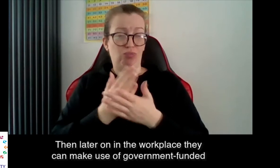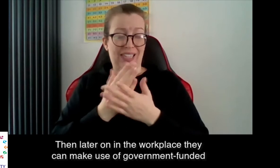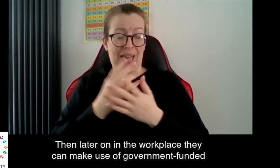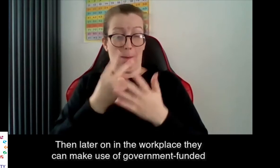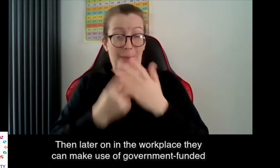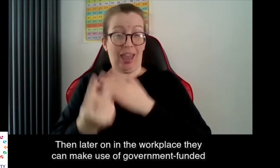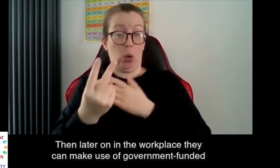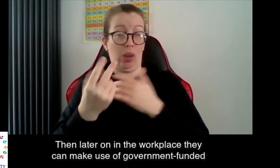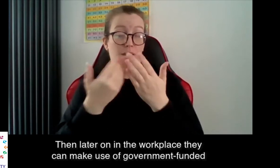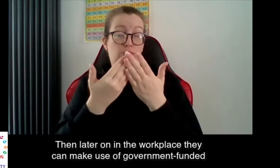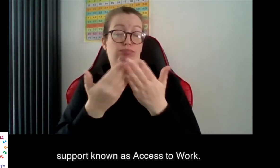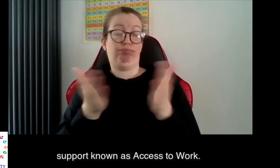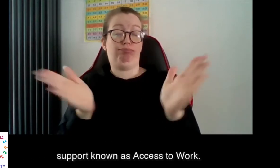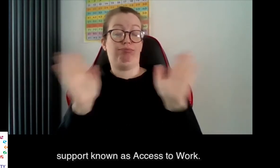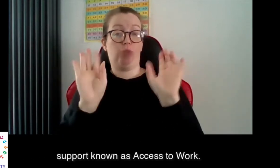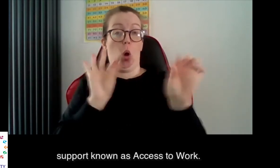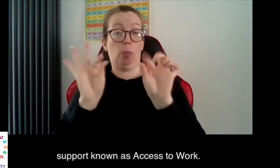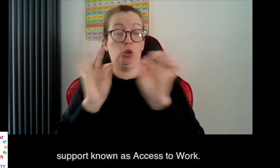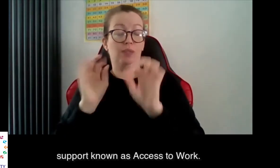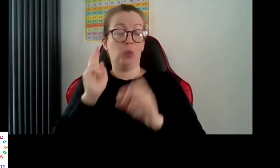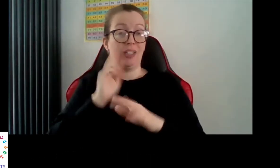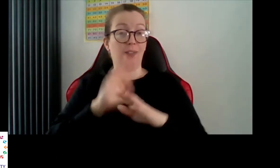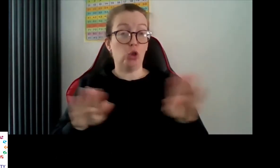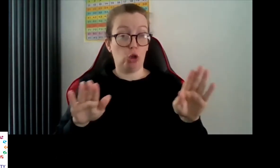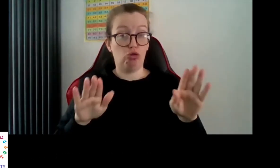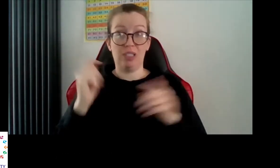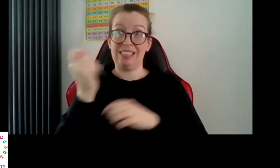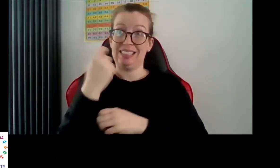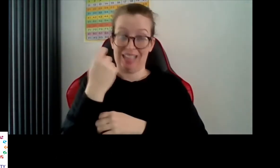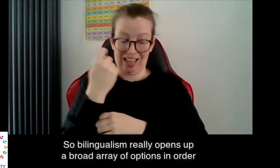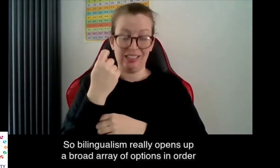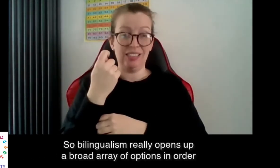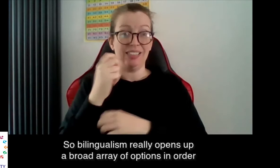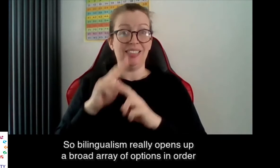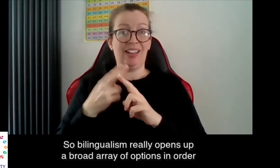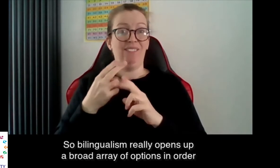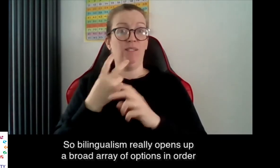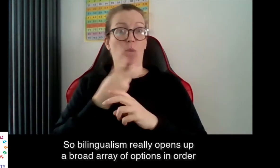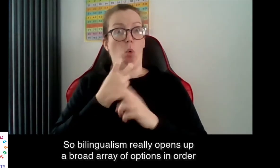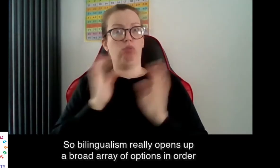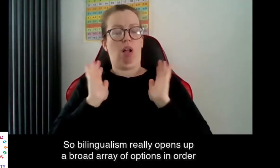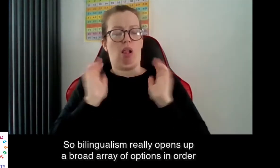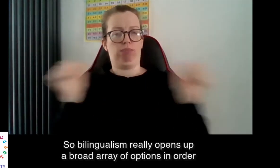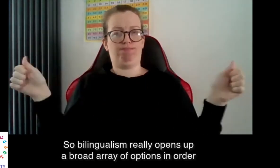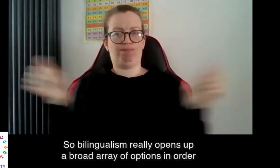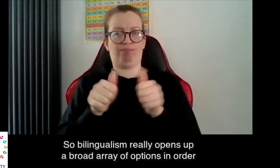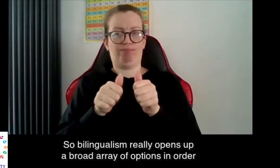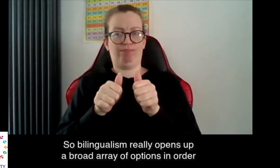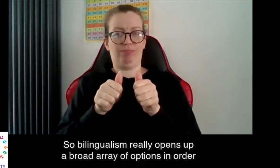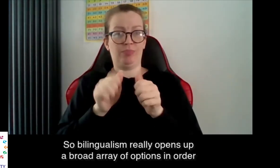use of government-funded support known as access to work. So bilingualism really opens up a broad array of options in order for